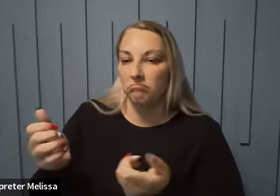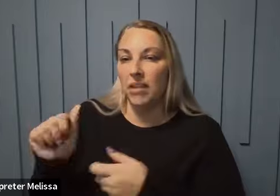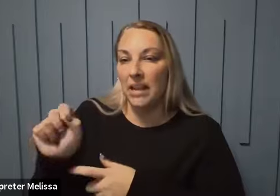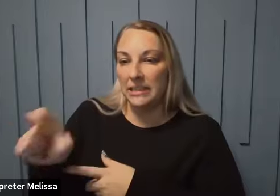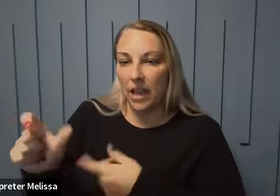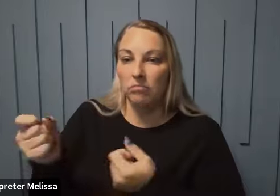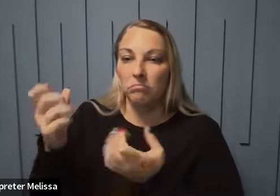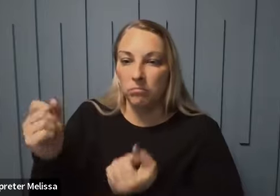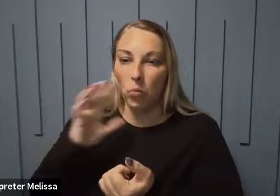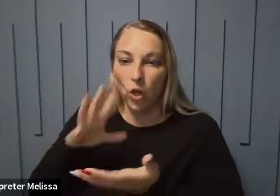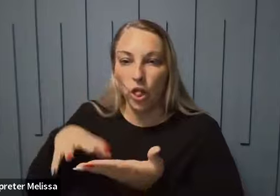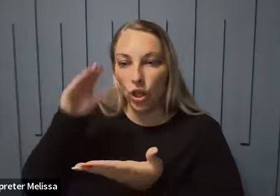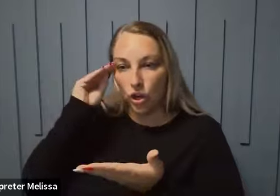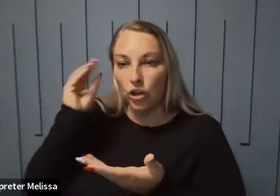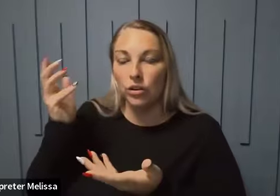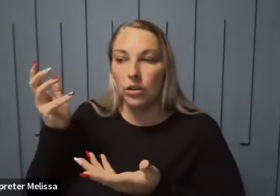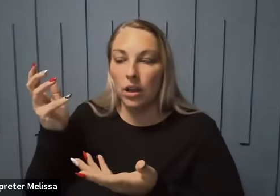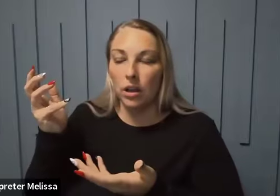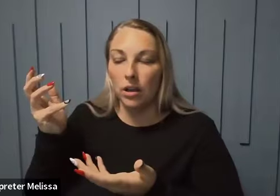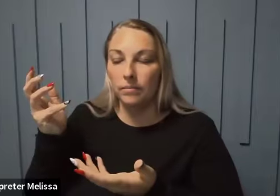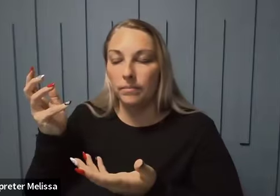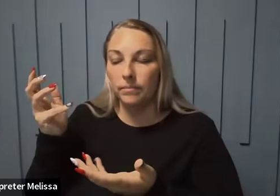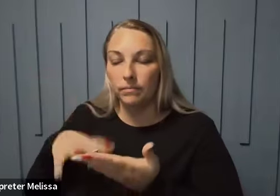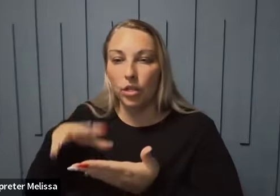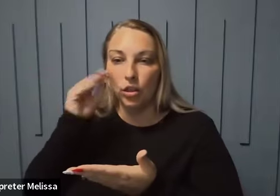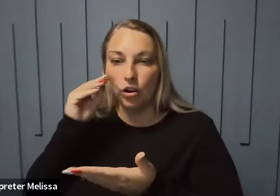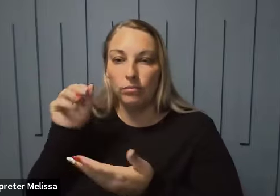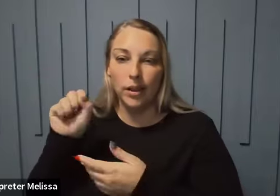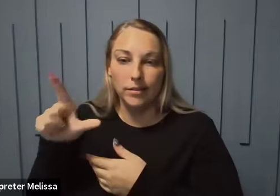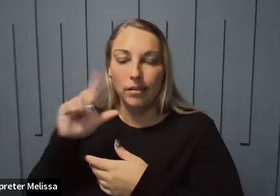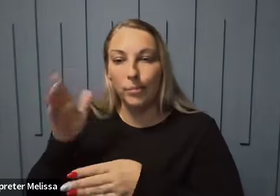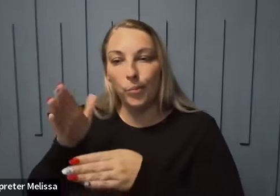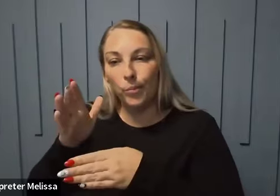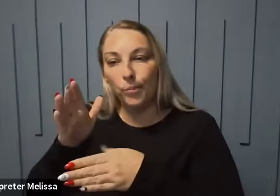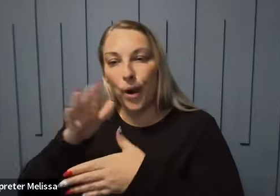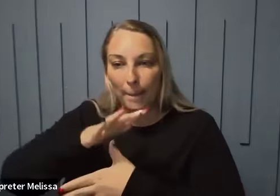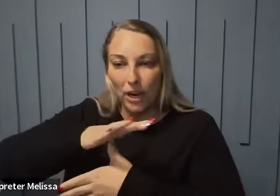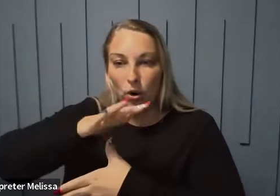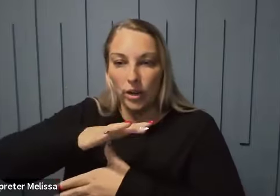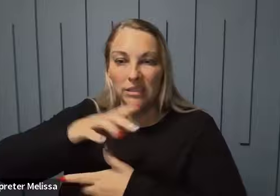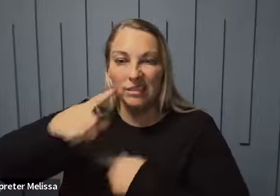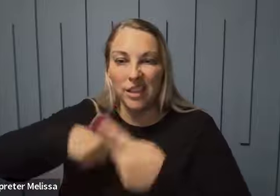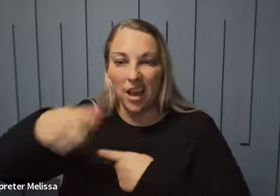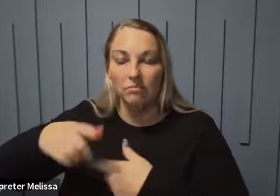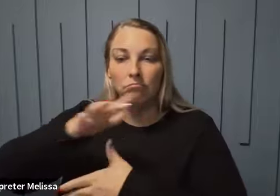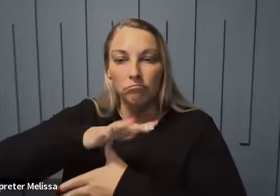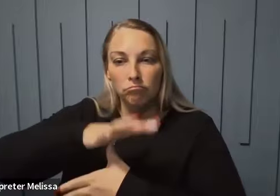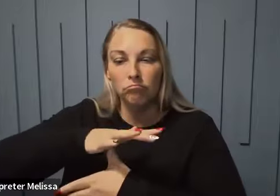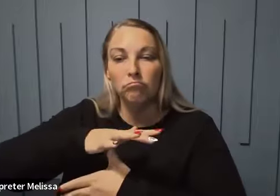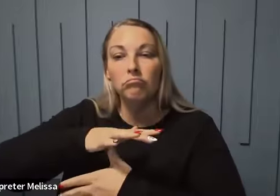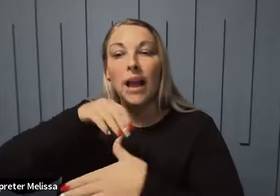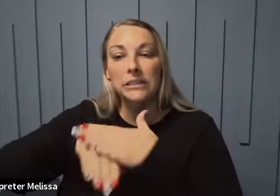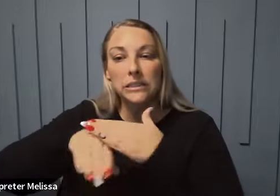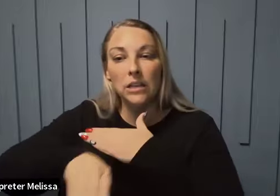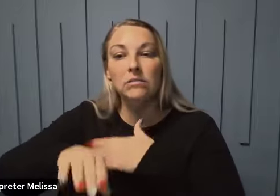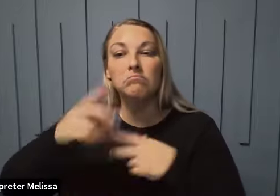form of American Sign Language, is using signs. But there's not really a secondary form. Like video maybe